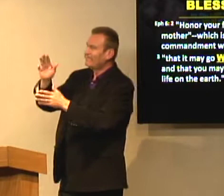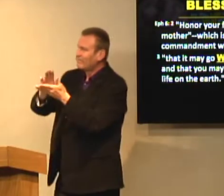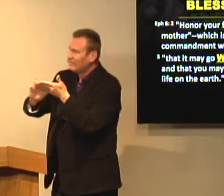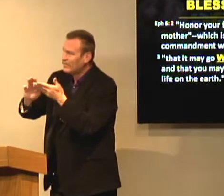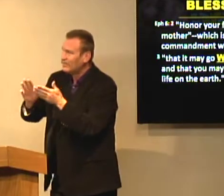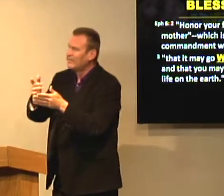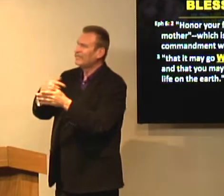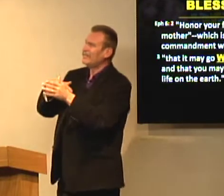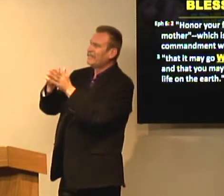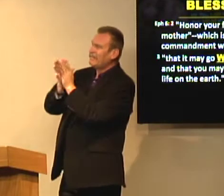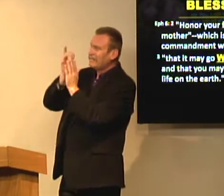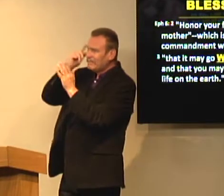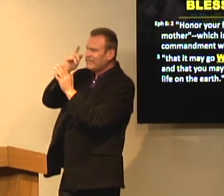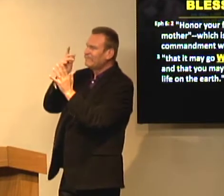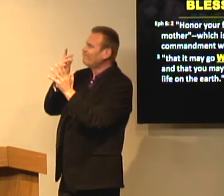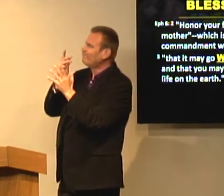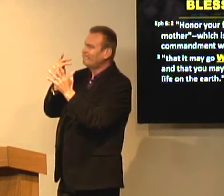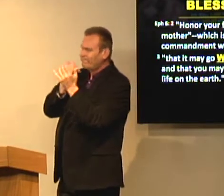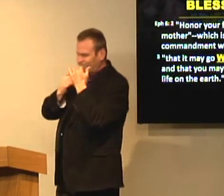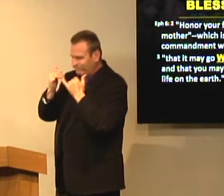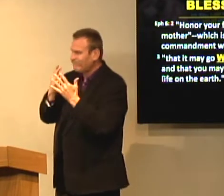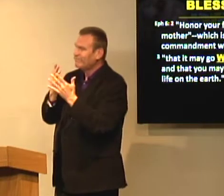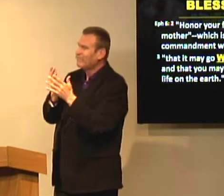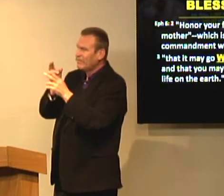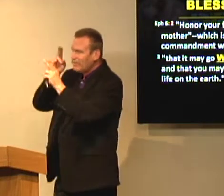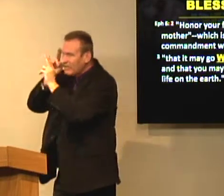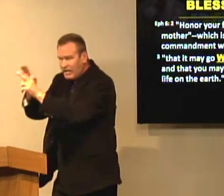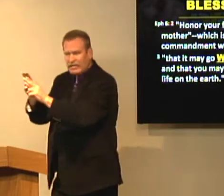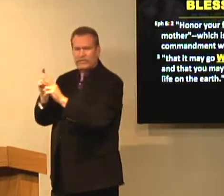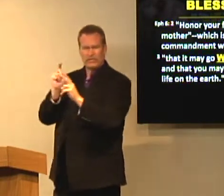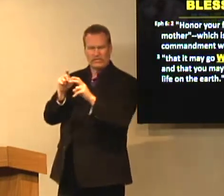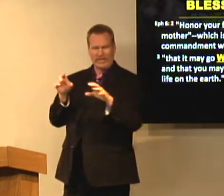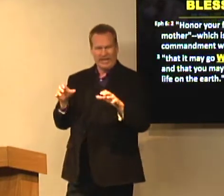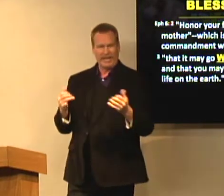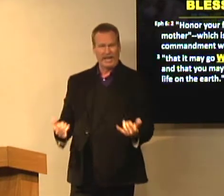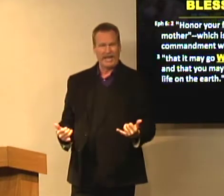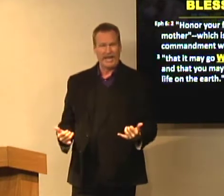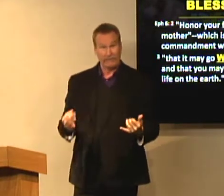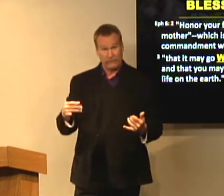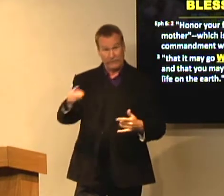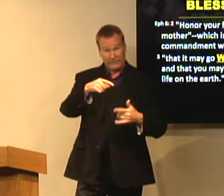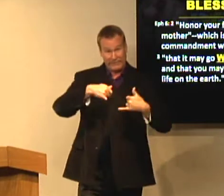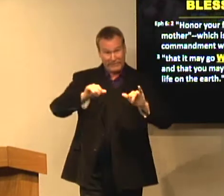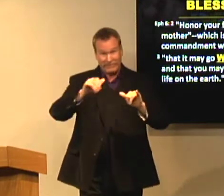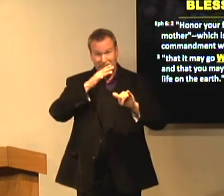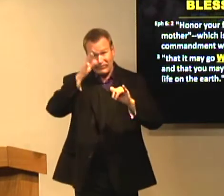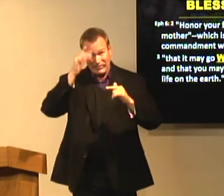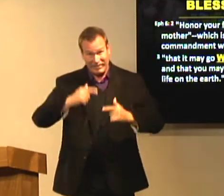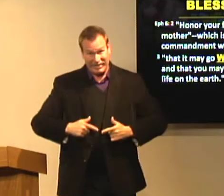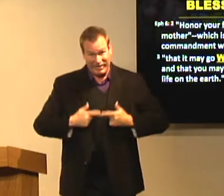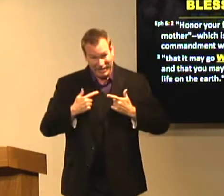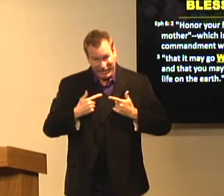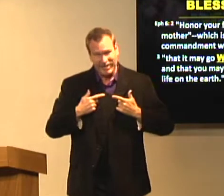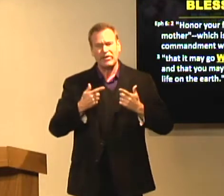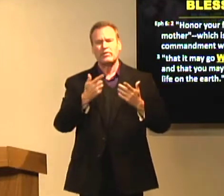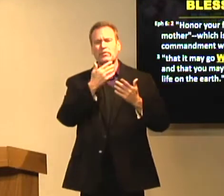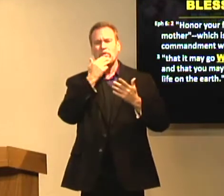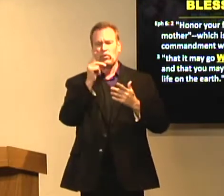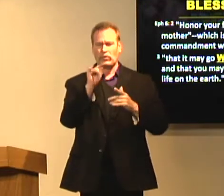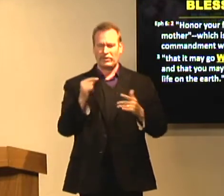my parents, I wish I could ask them to forgive me. I wish that I could just have that opportunity to honor them. So the question to you is, if your